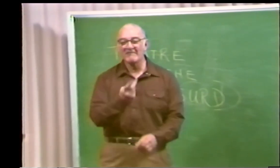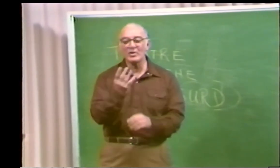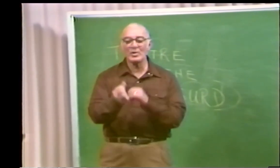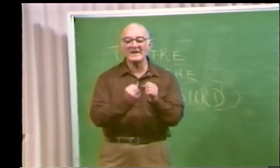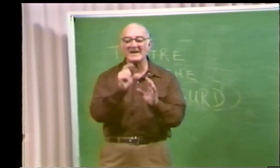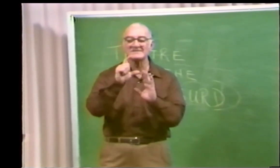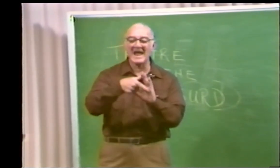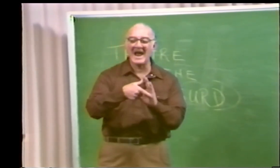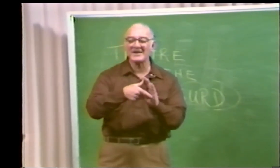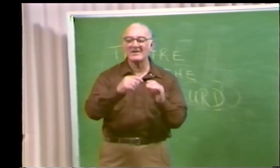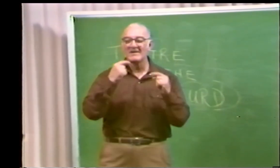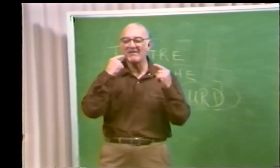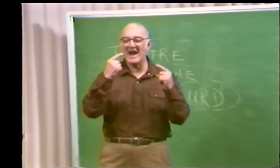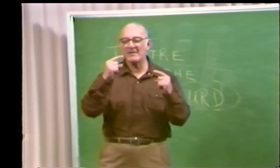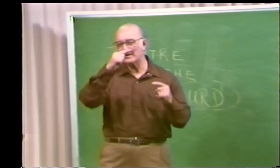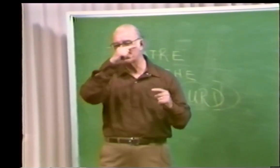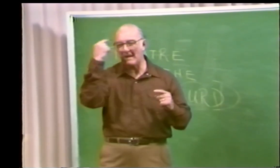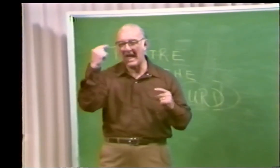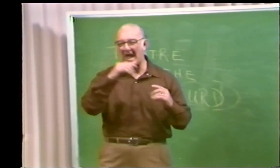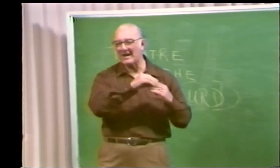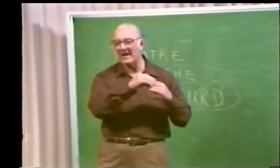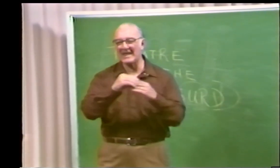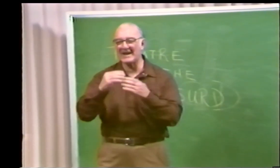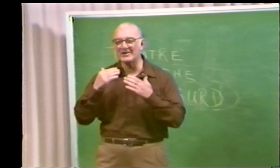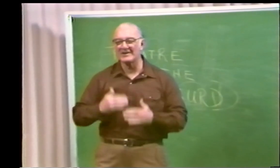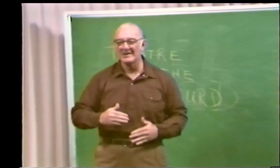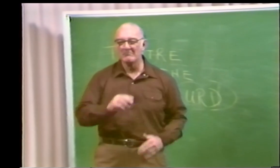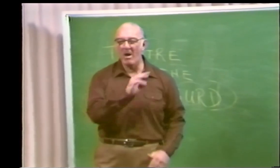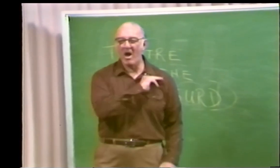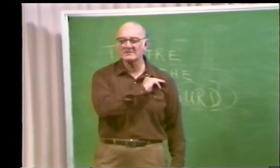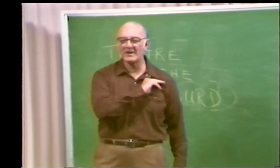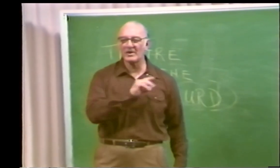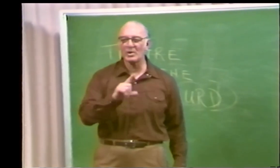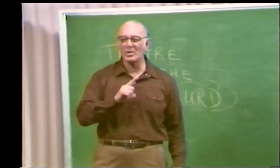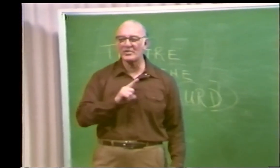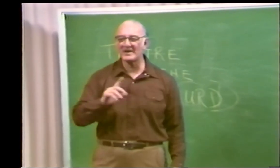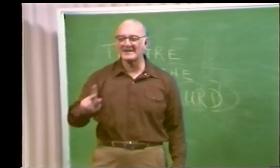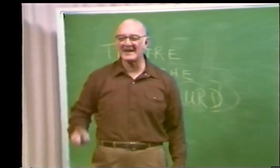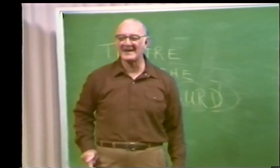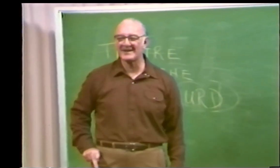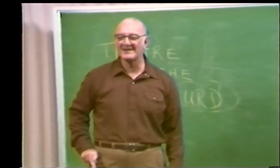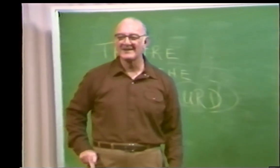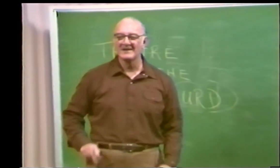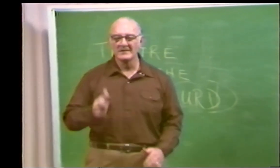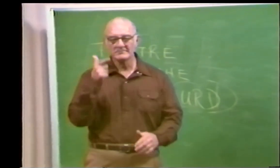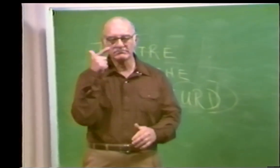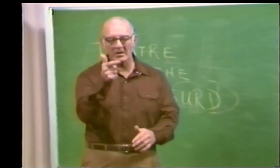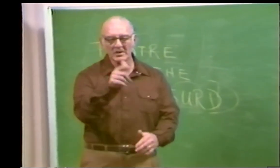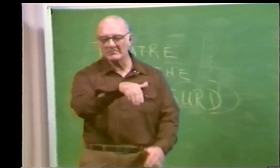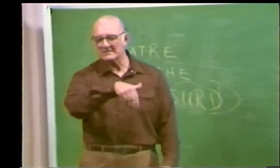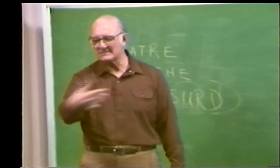Few years later, famous black leader, Martin Luther King, boom,